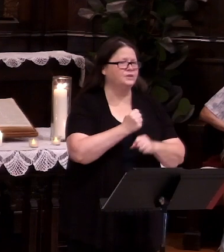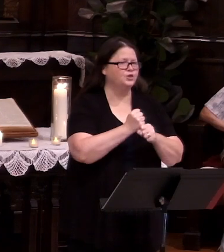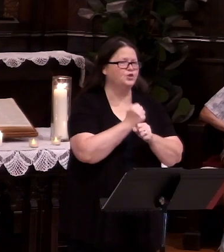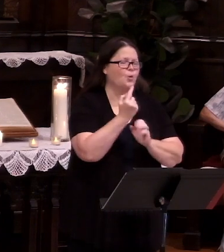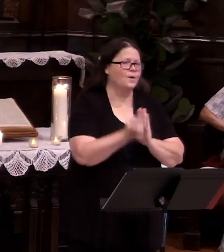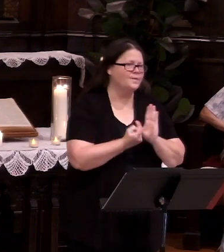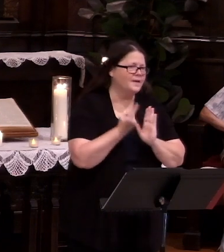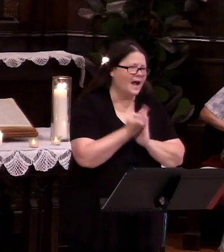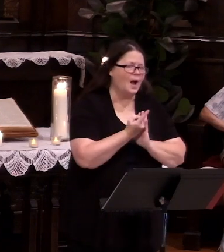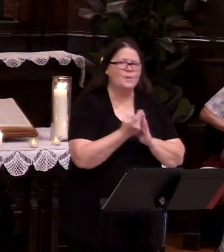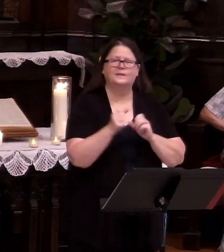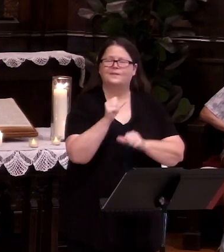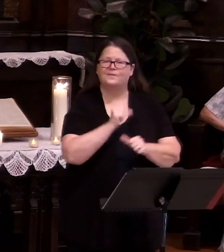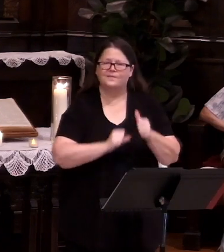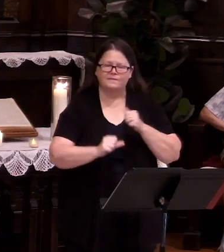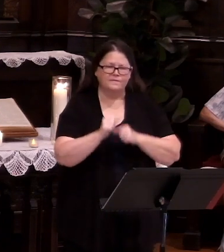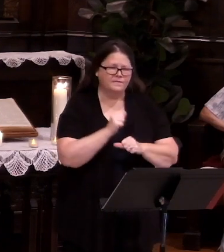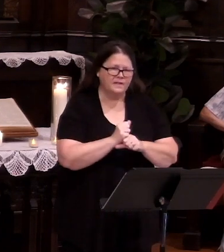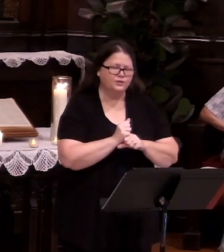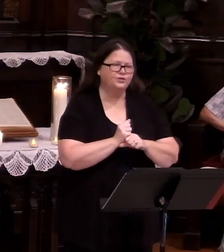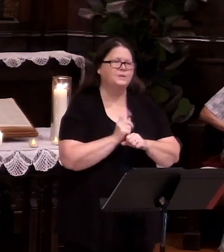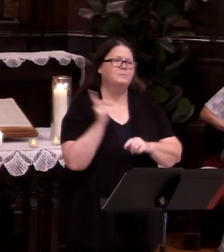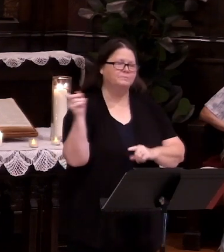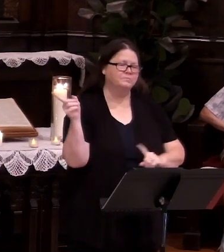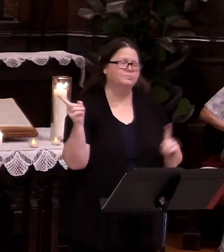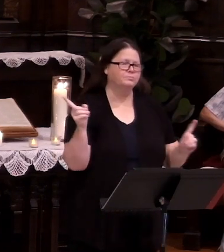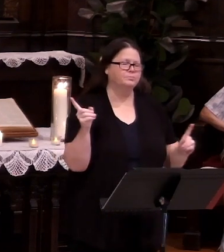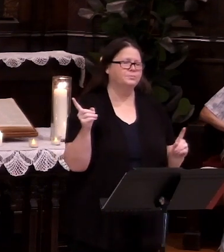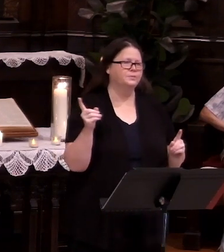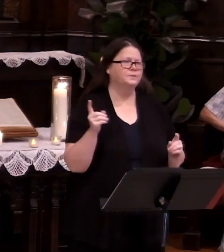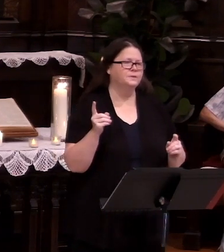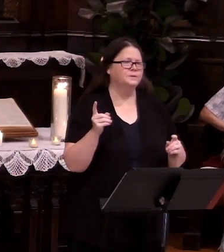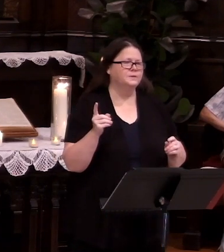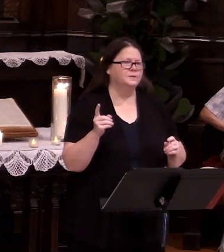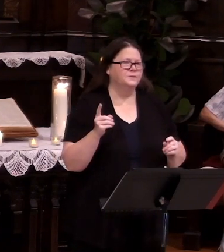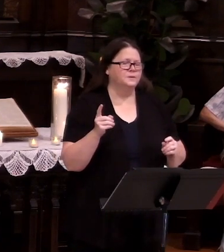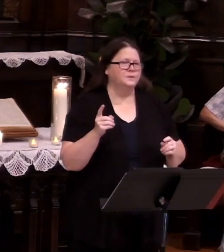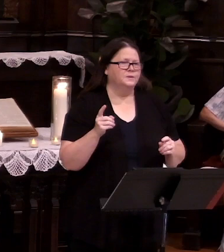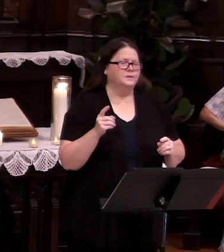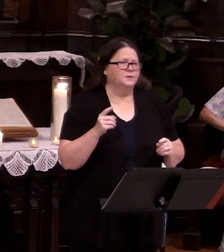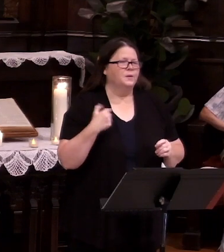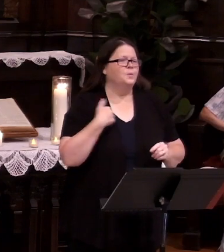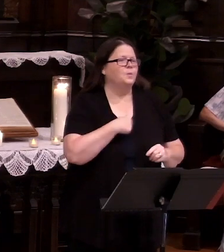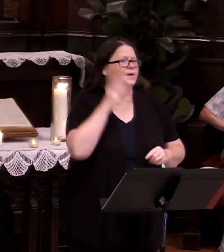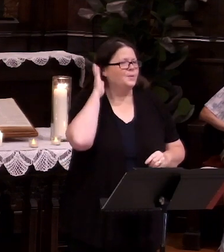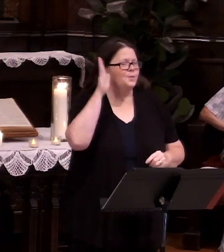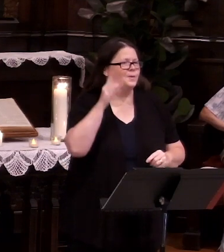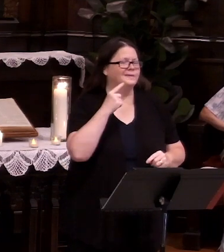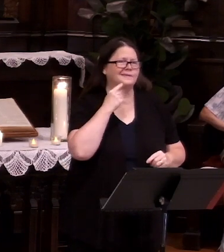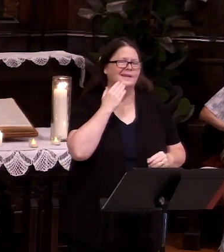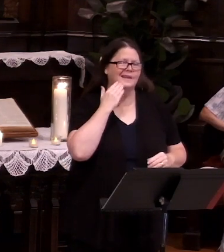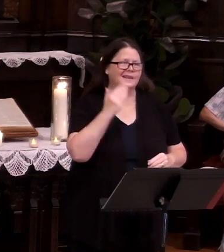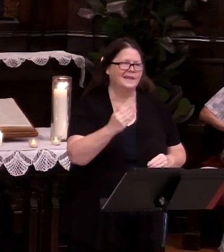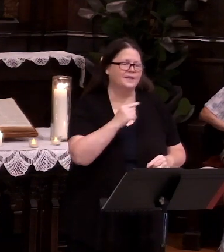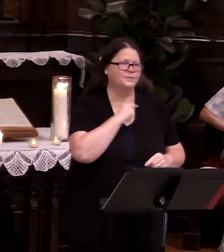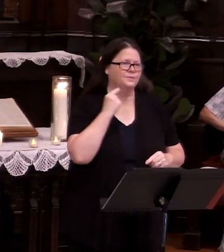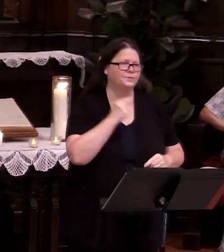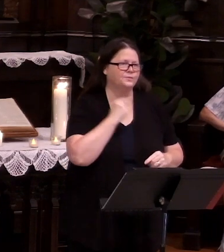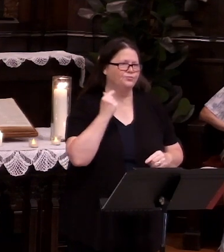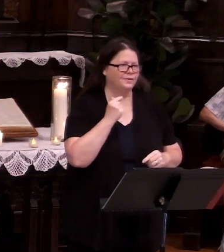hour and time of fellowship, we will be giving thanks for the ministry of Reverend Nina